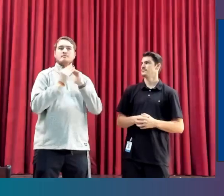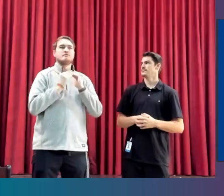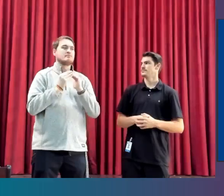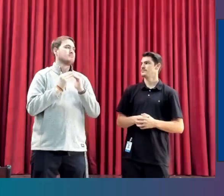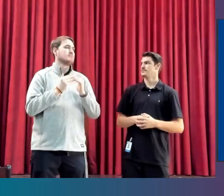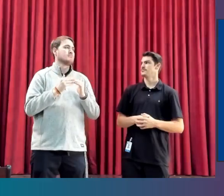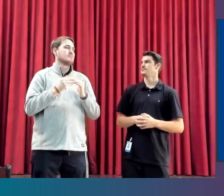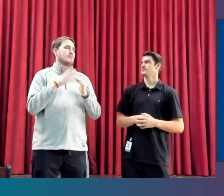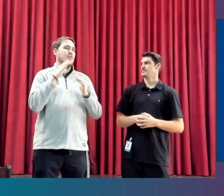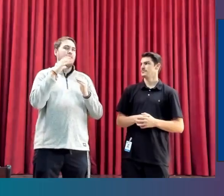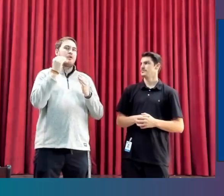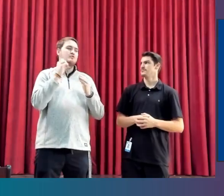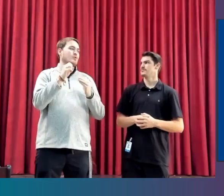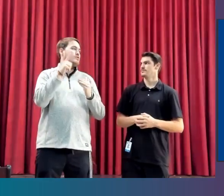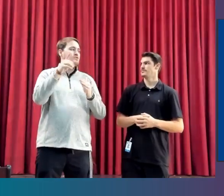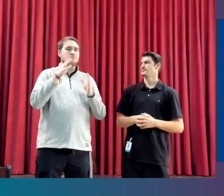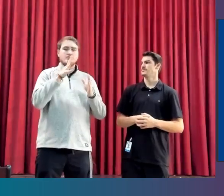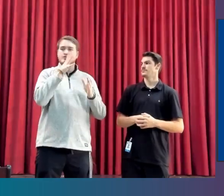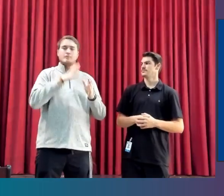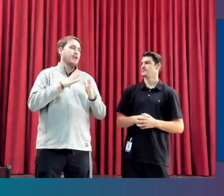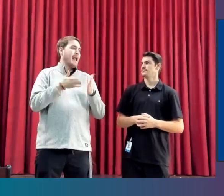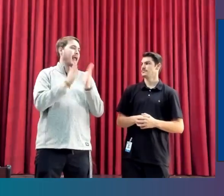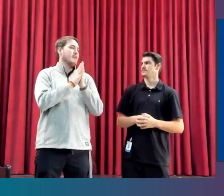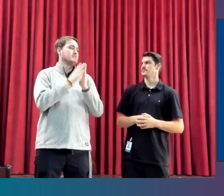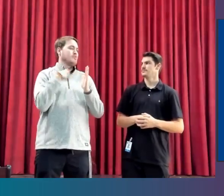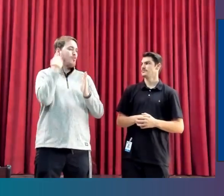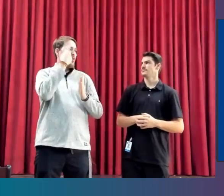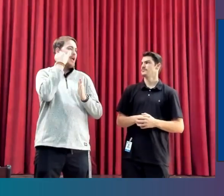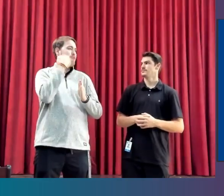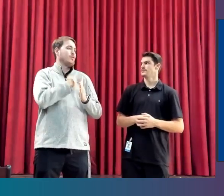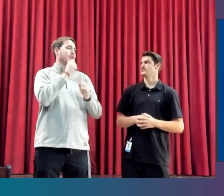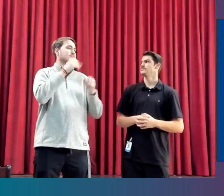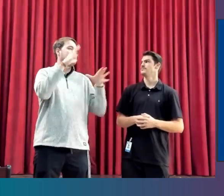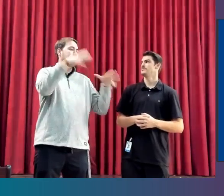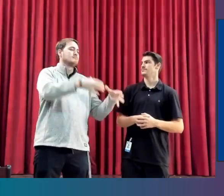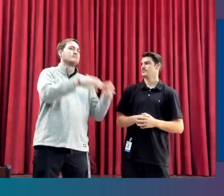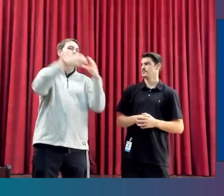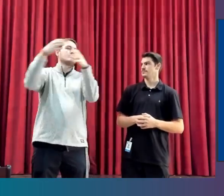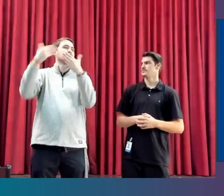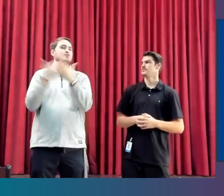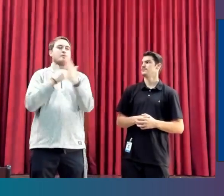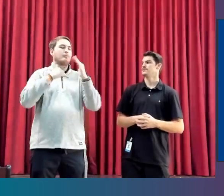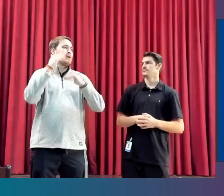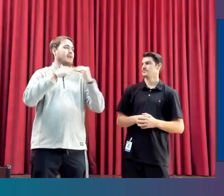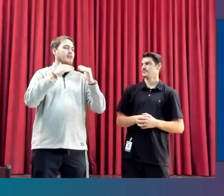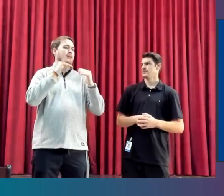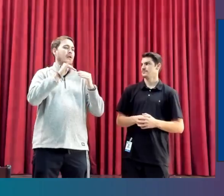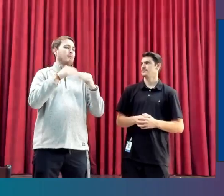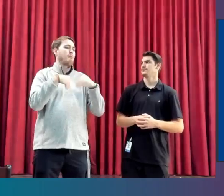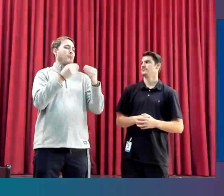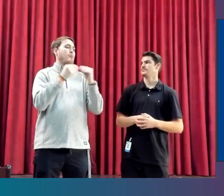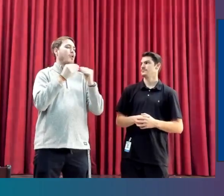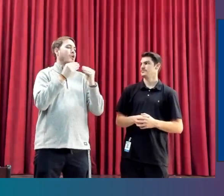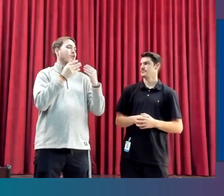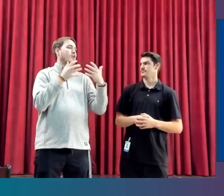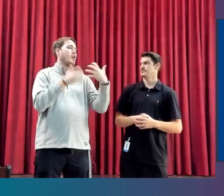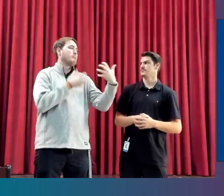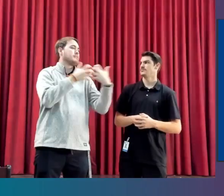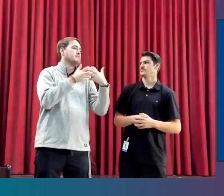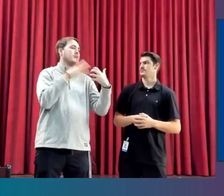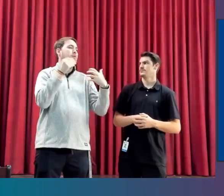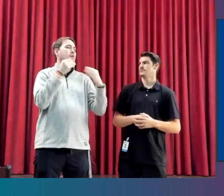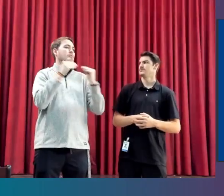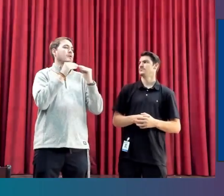are services for the deaf organization here. So she's essentially asking if there are